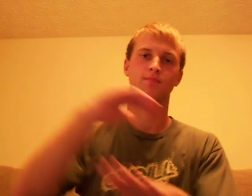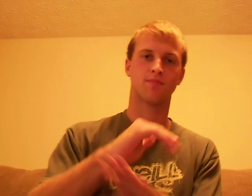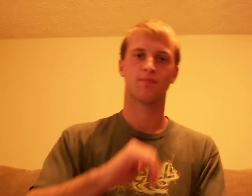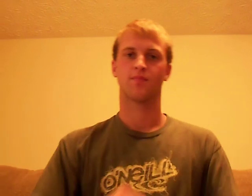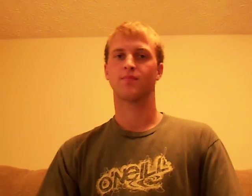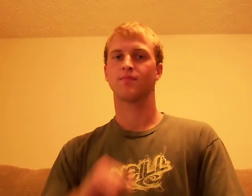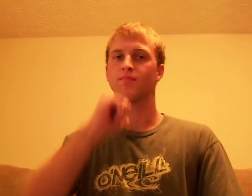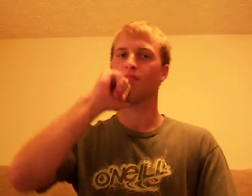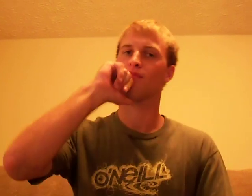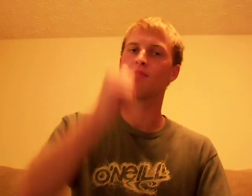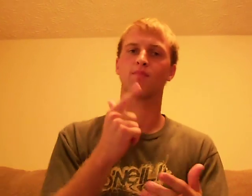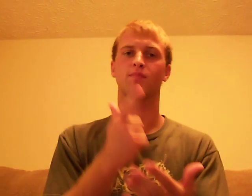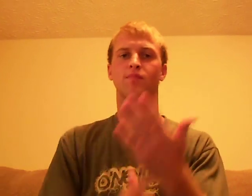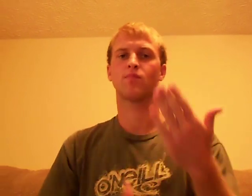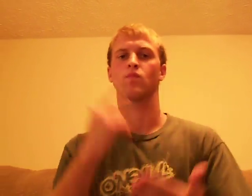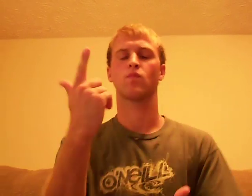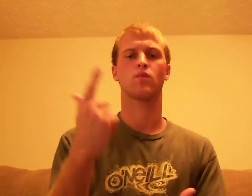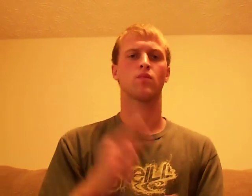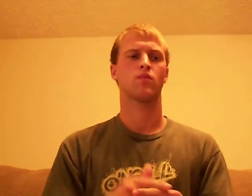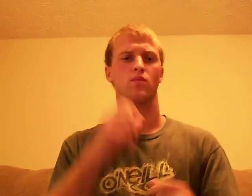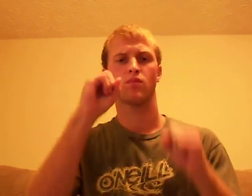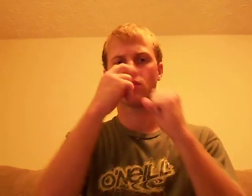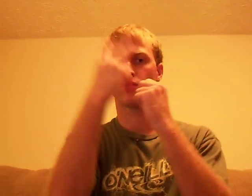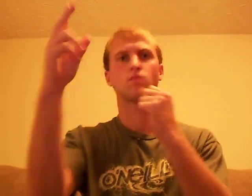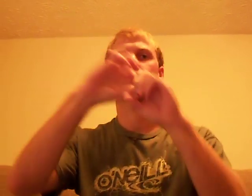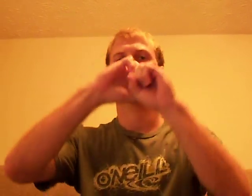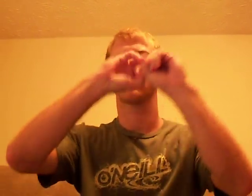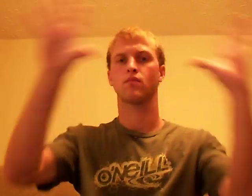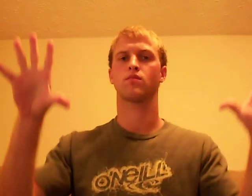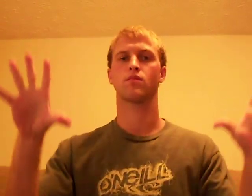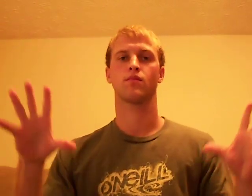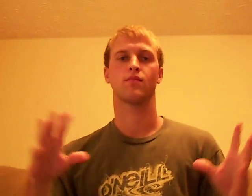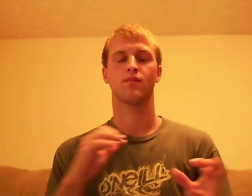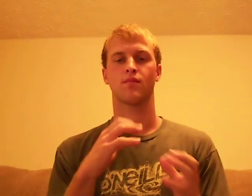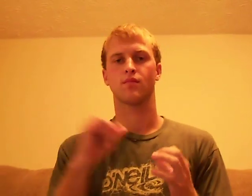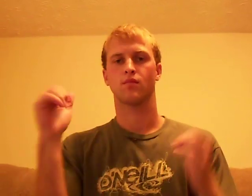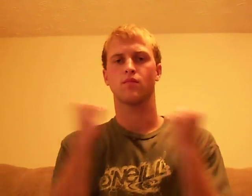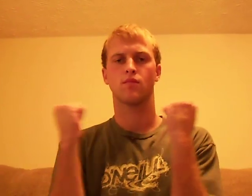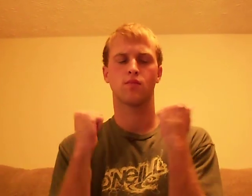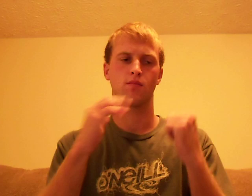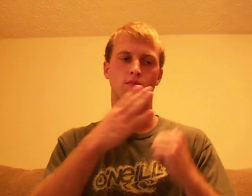night. It's not somebody who's seen the light. It's a call.